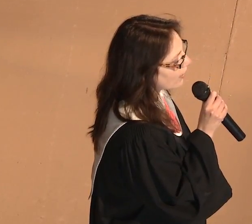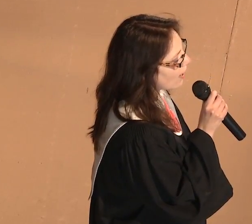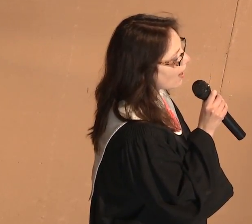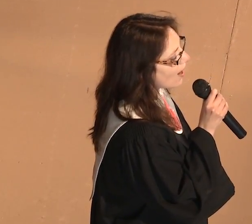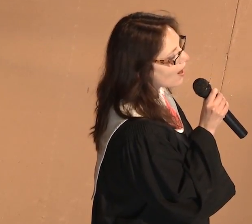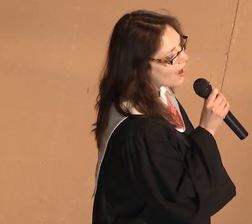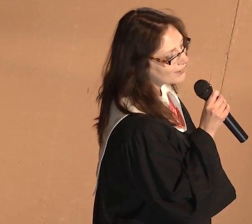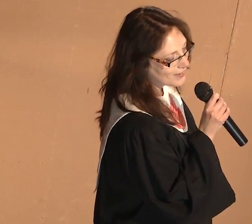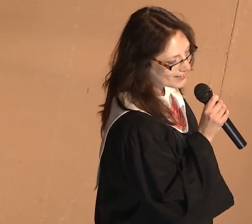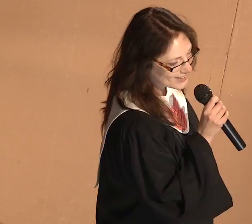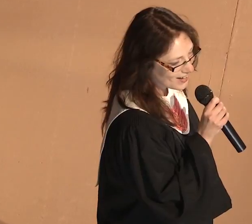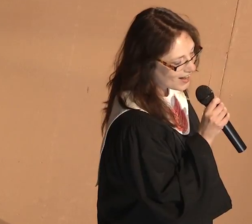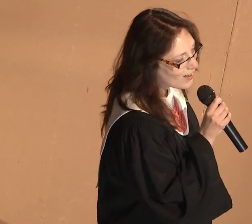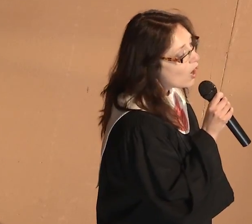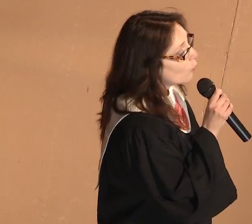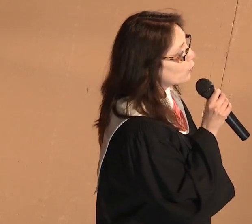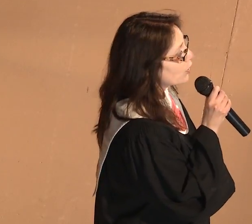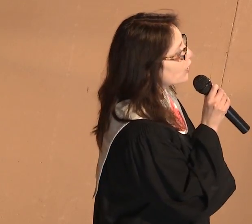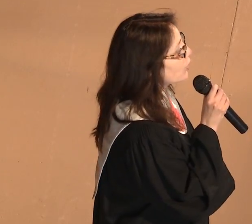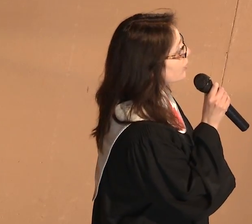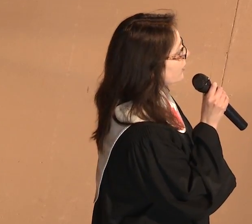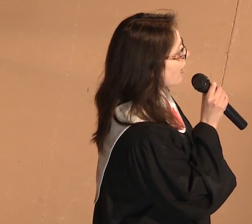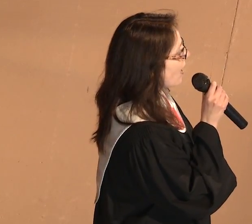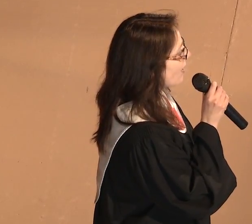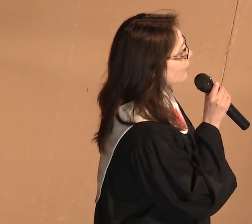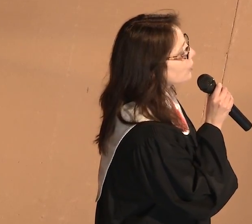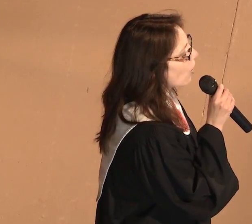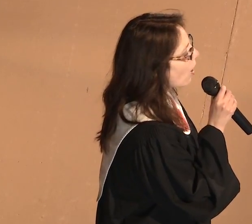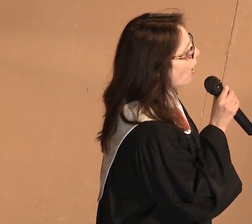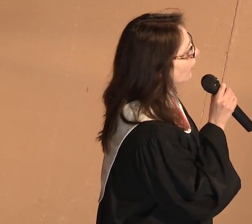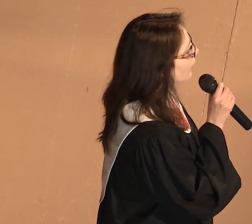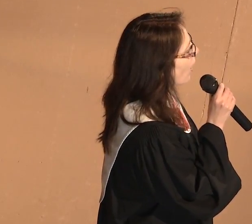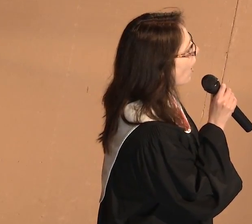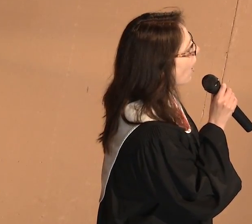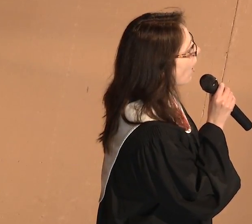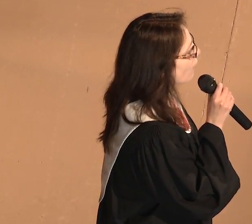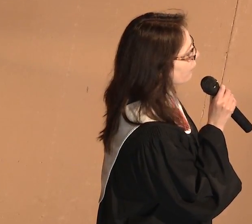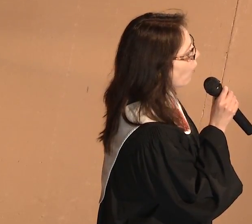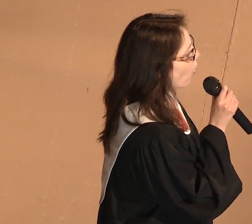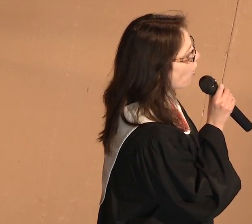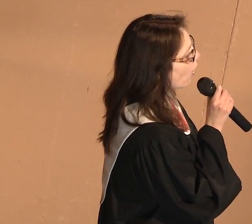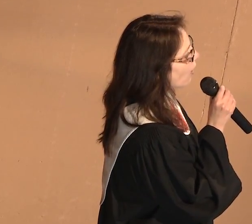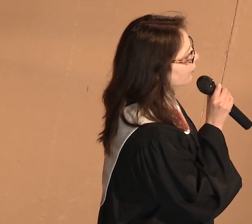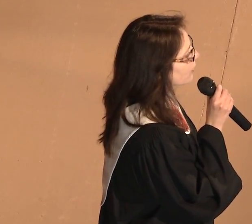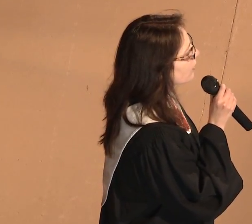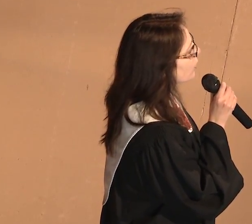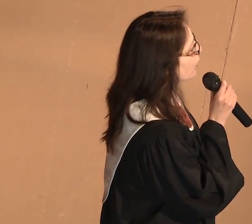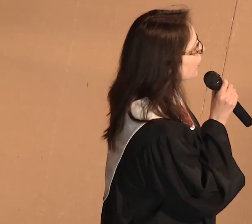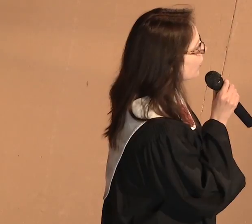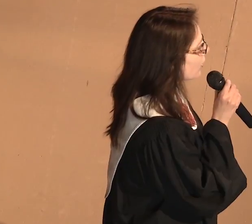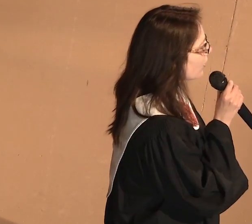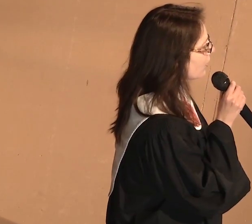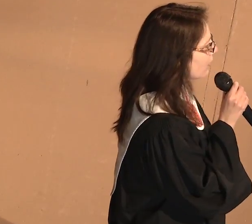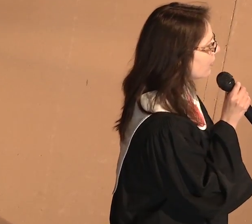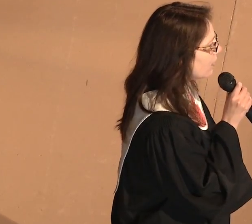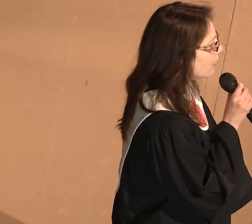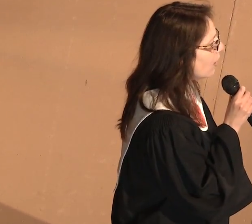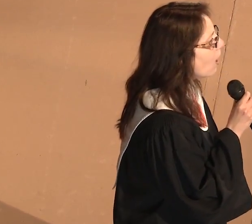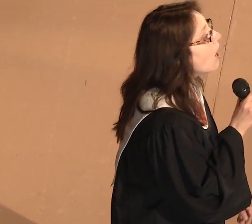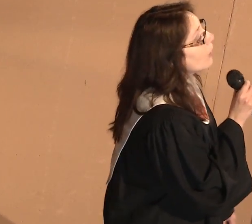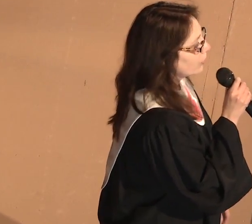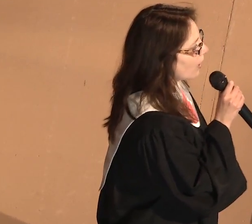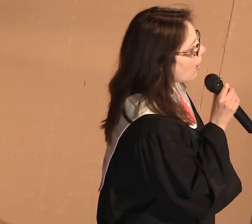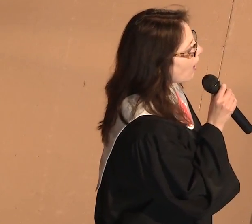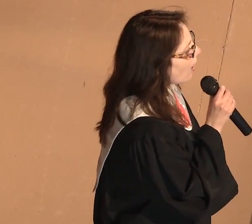oh Canada, we stand on guard for